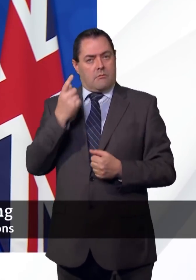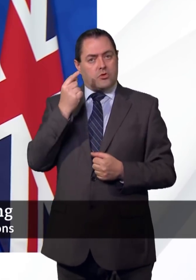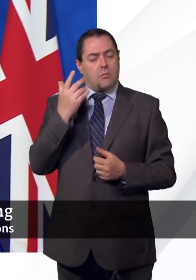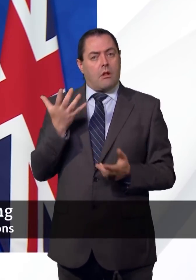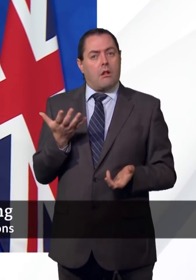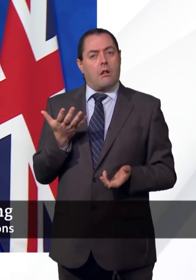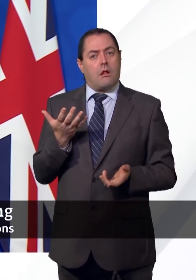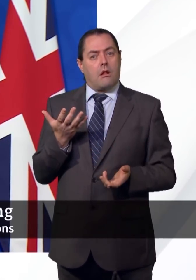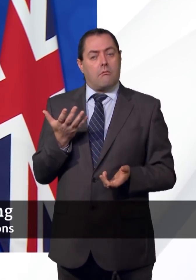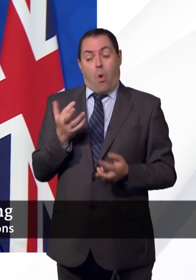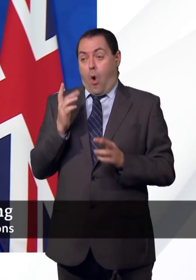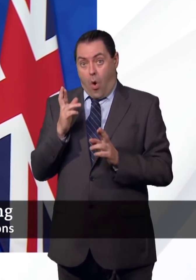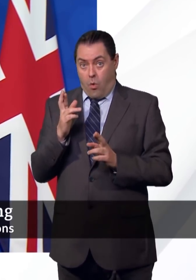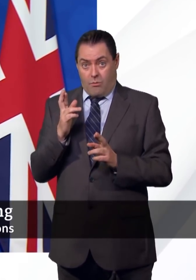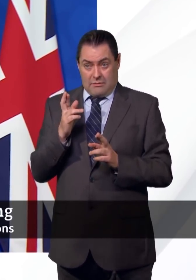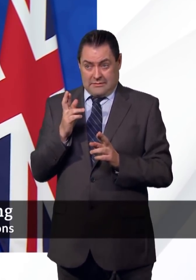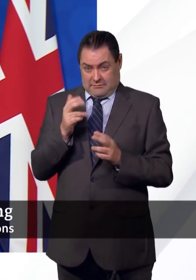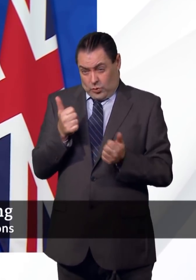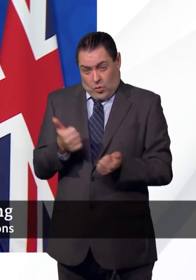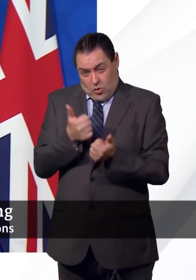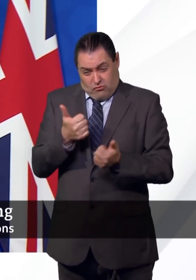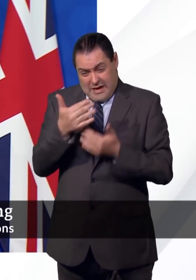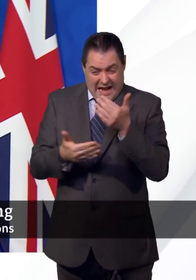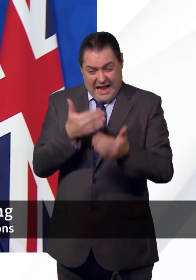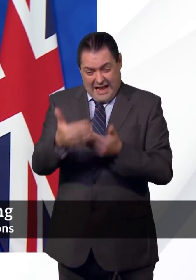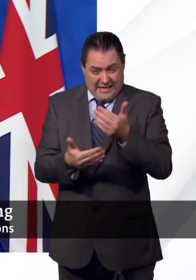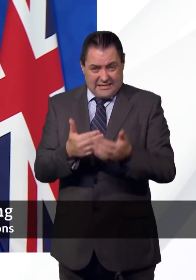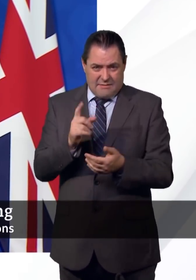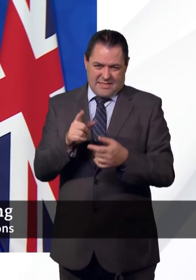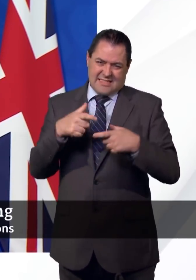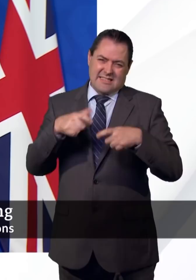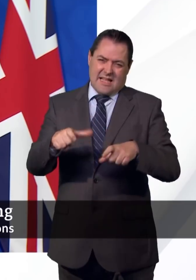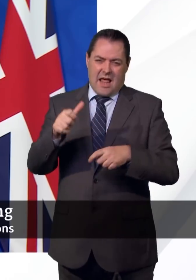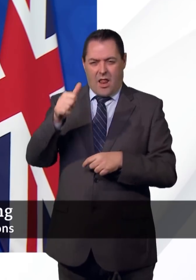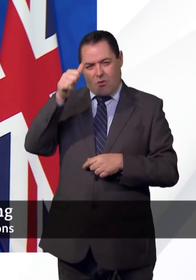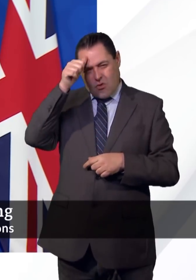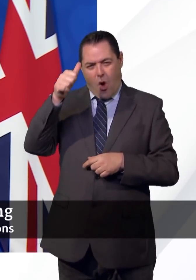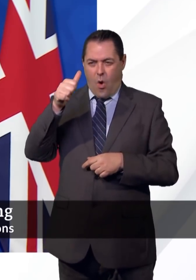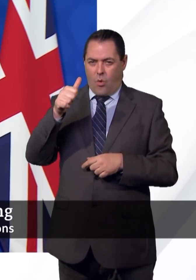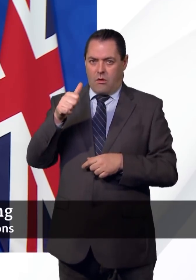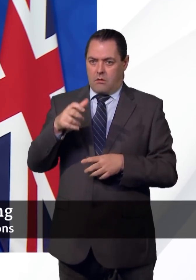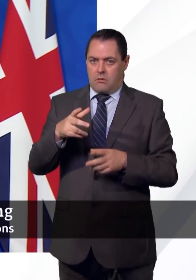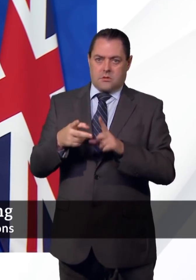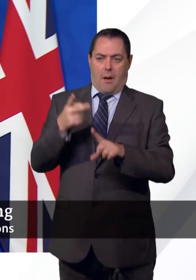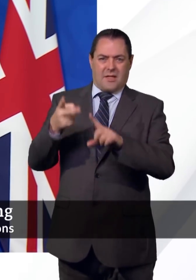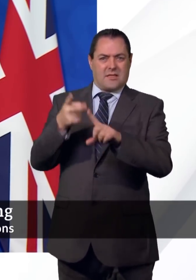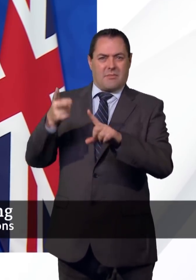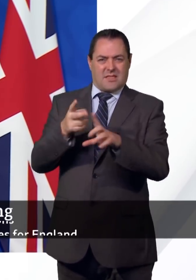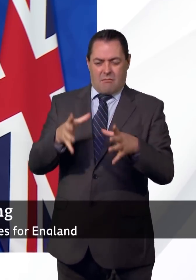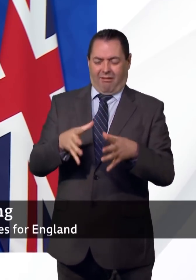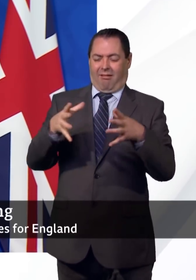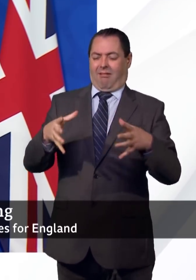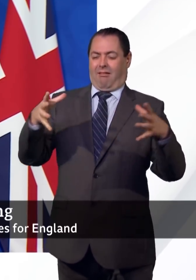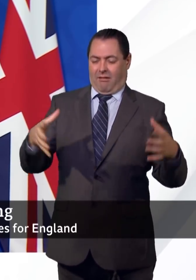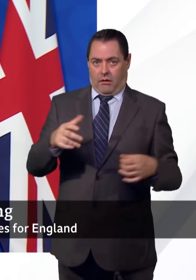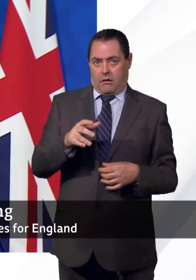and I sincerely hope that it will, we know that the remorseless logic of exponential growth could lead to a big rise in hospitalizations and